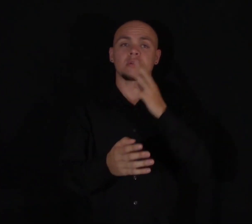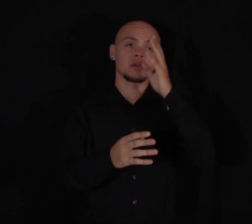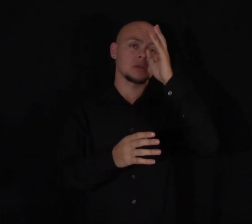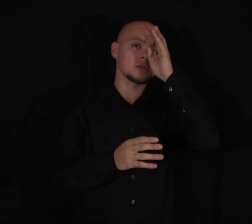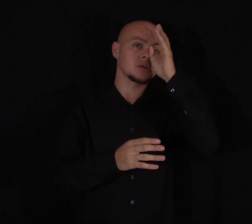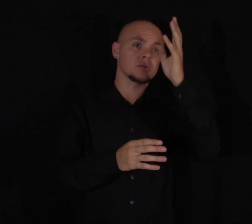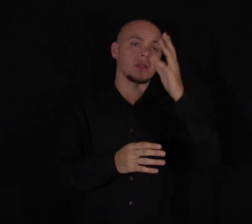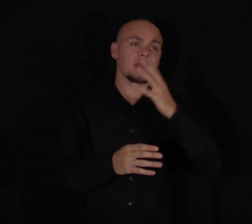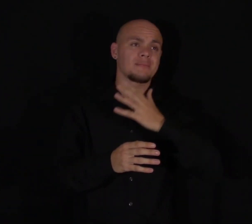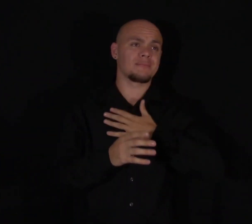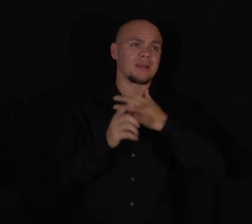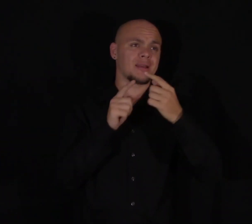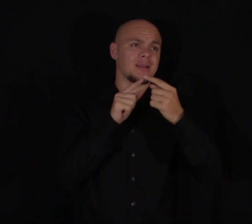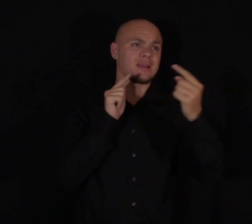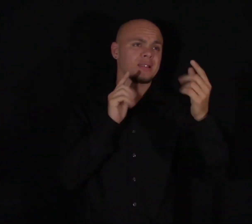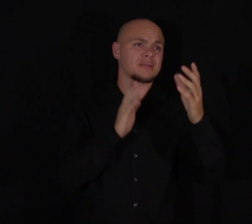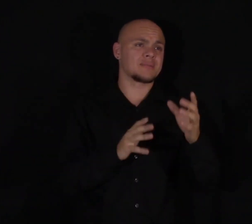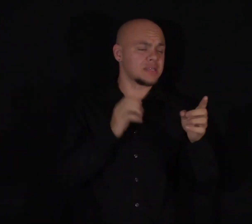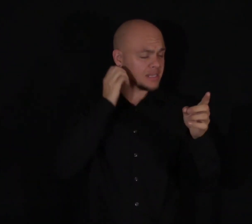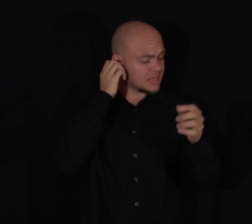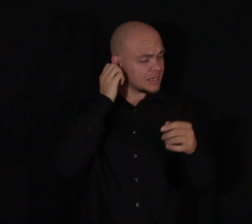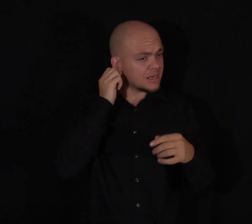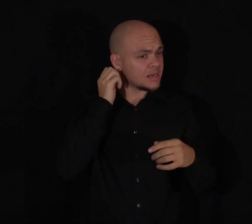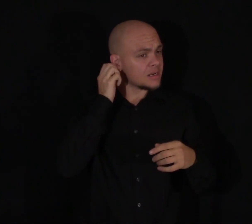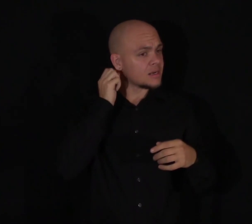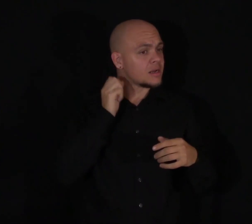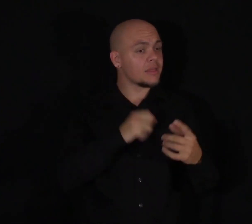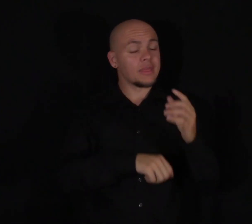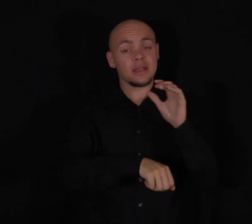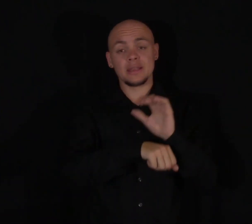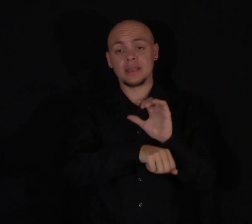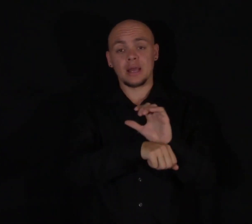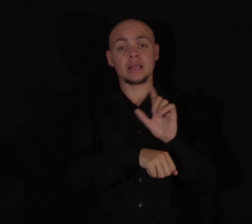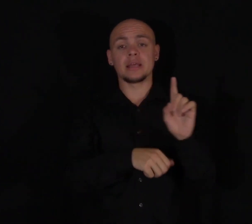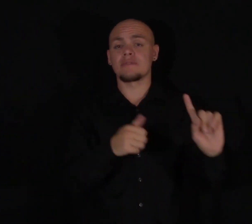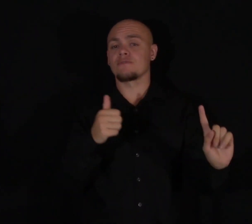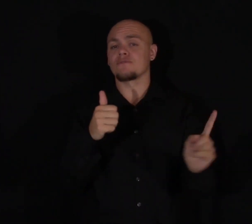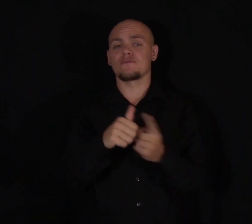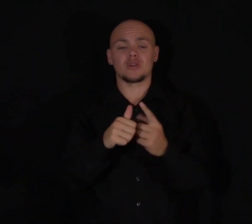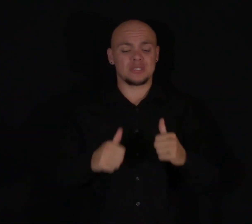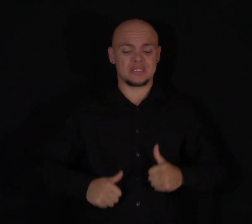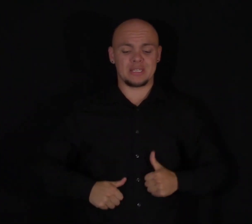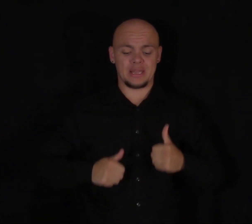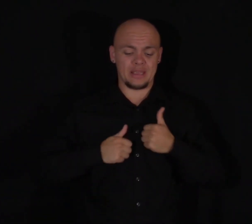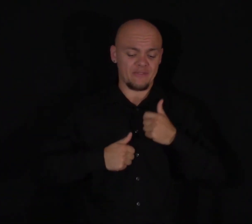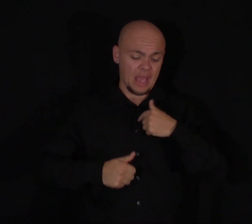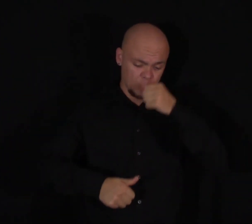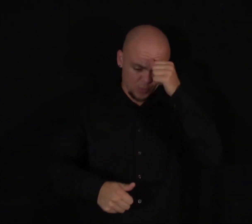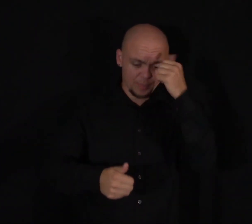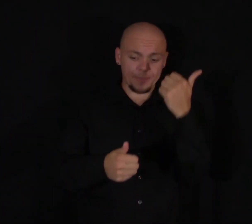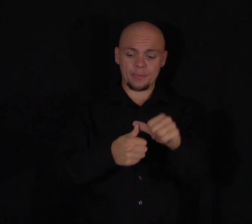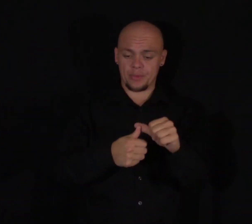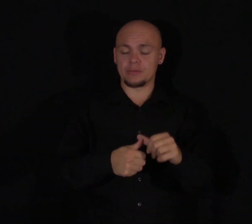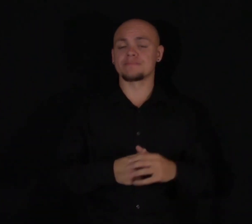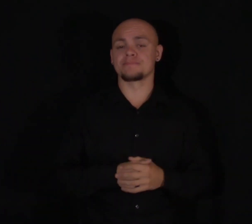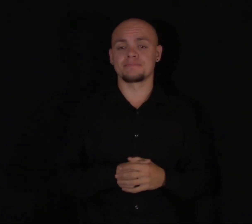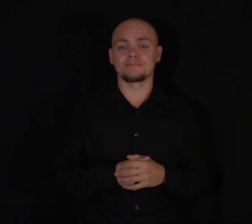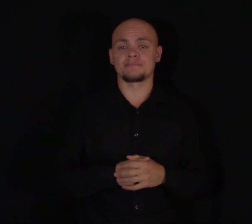enemy, and I called to mind the night in which he had first lived. I was unable to pursue the train